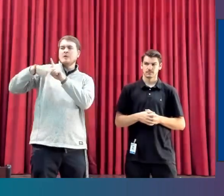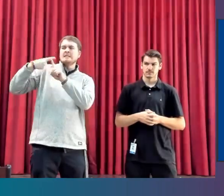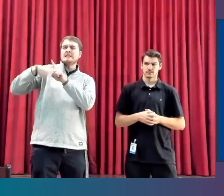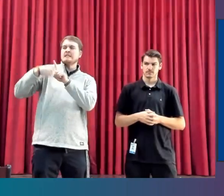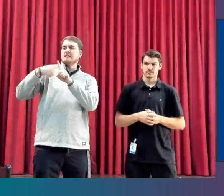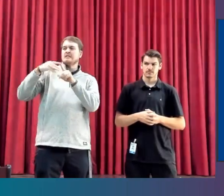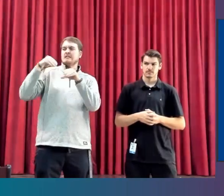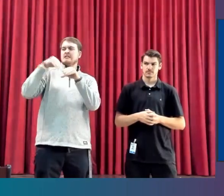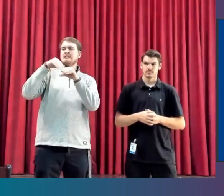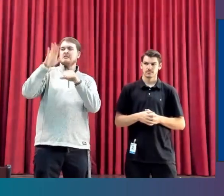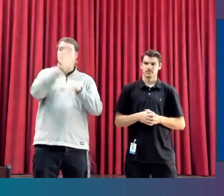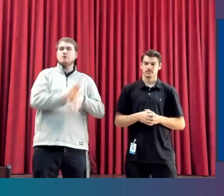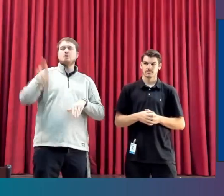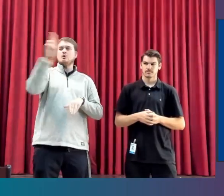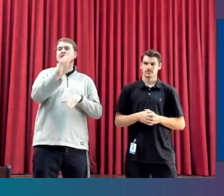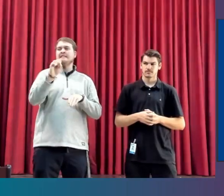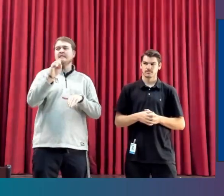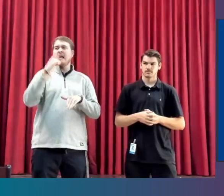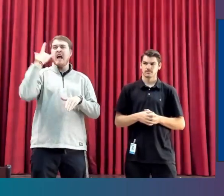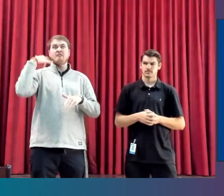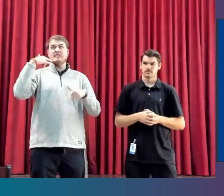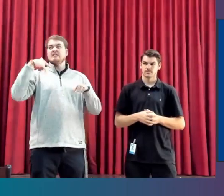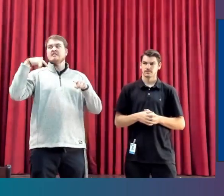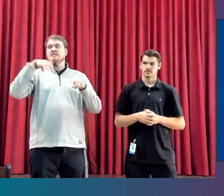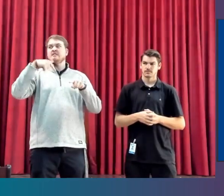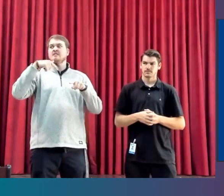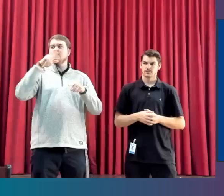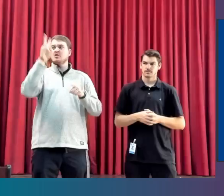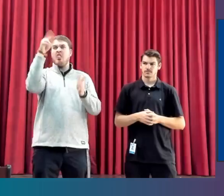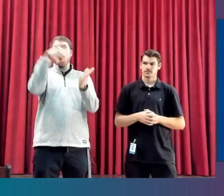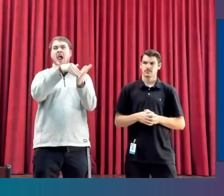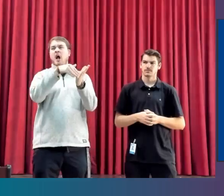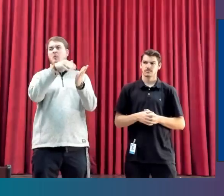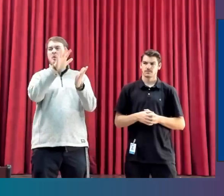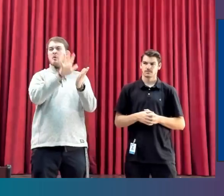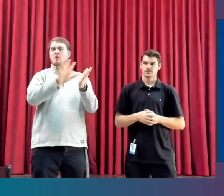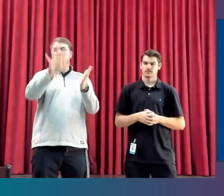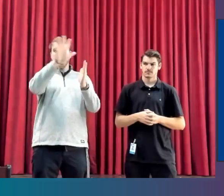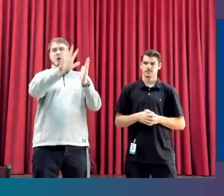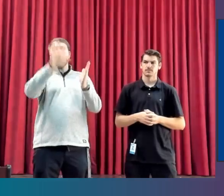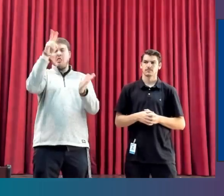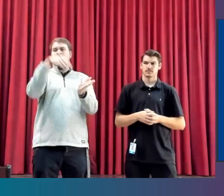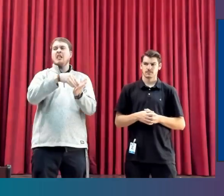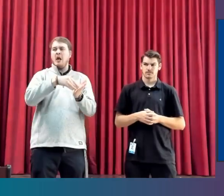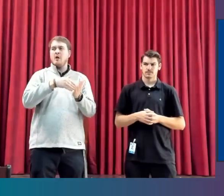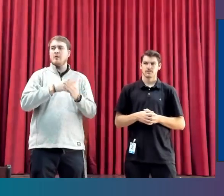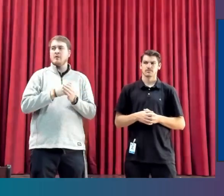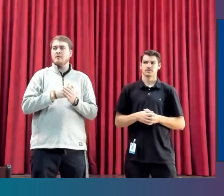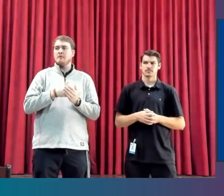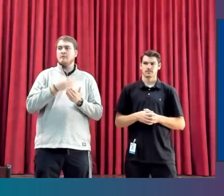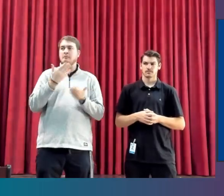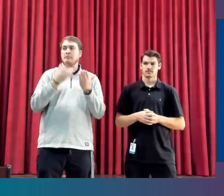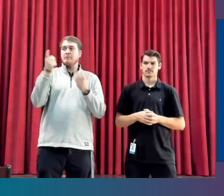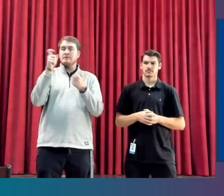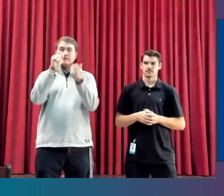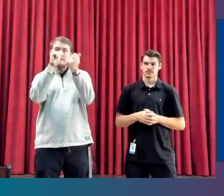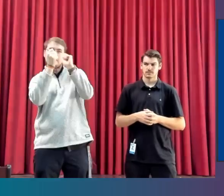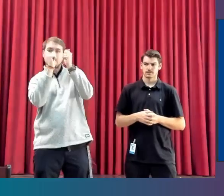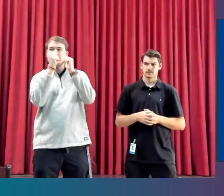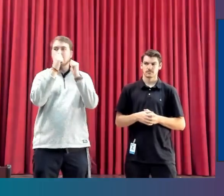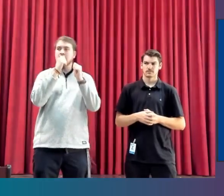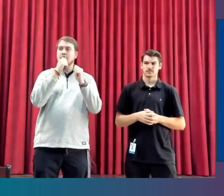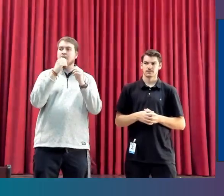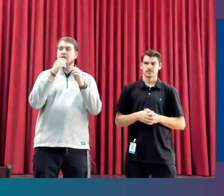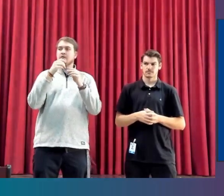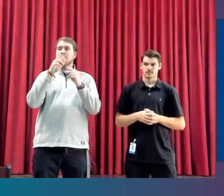But yesterday, my friend had talked to me about rent all over the U.S. is so different than in California. You